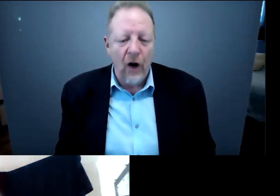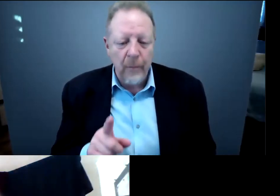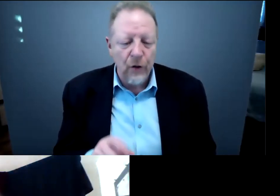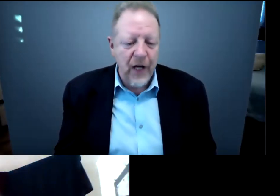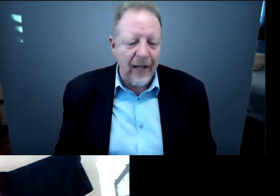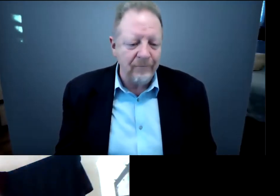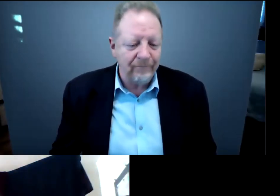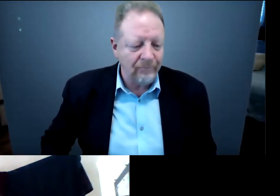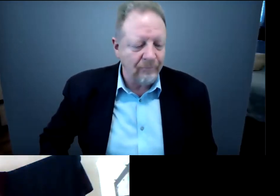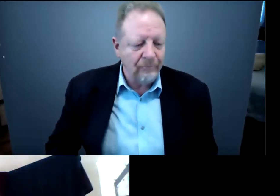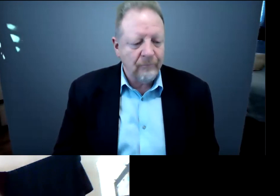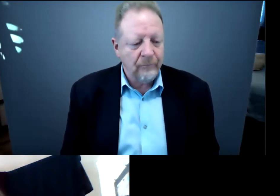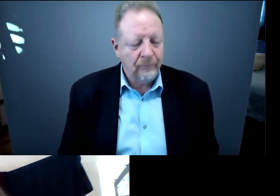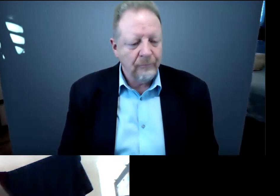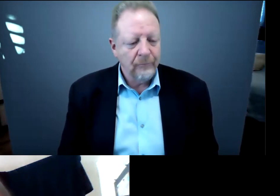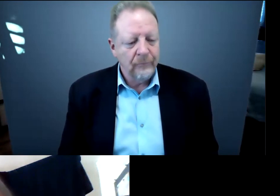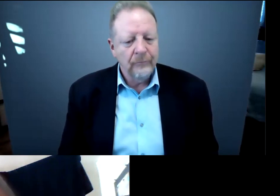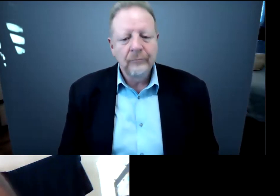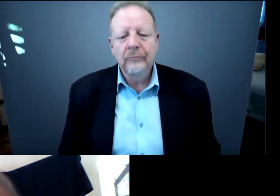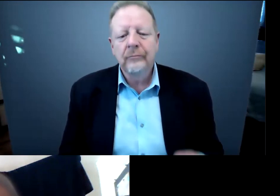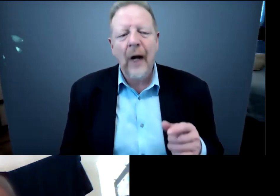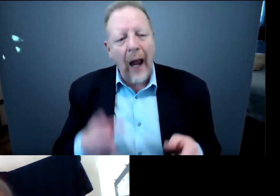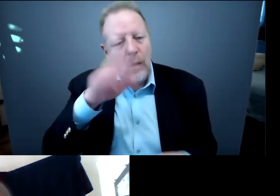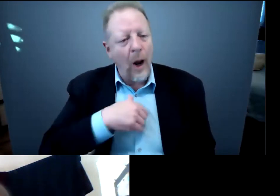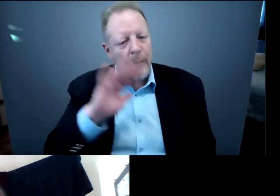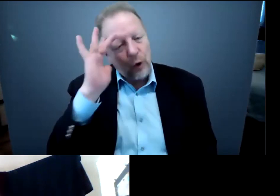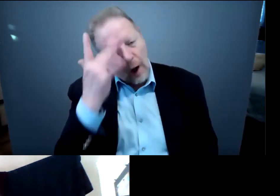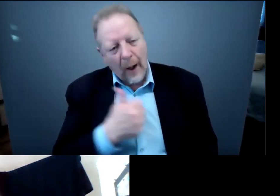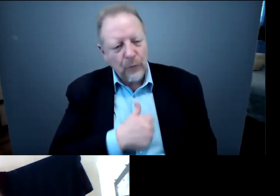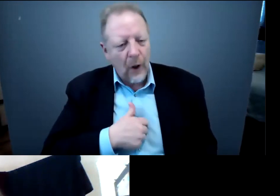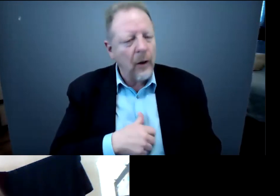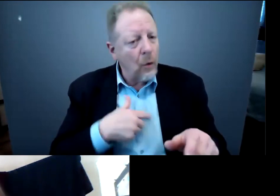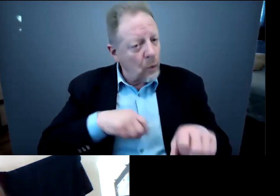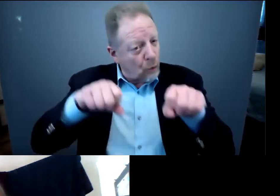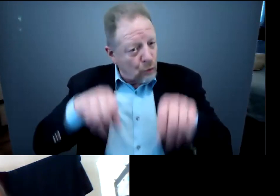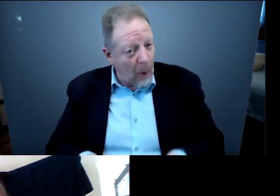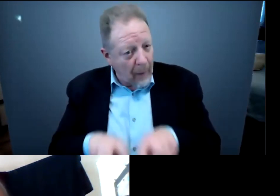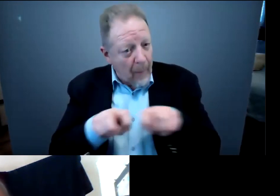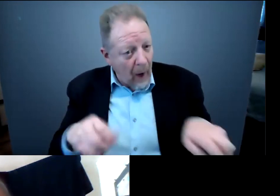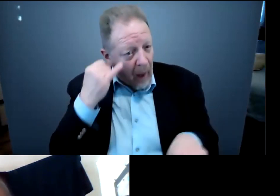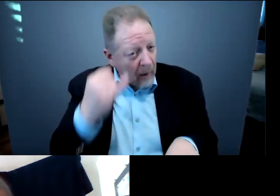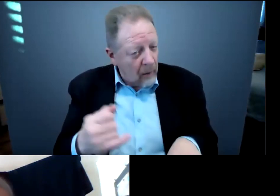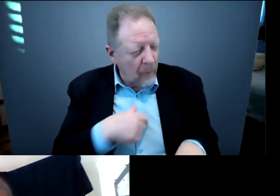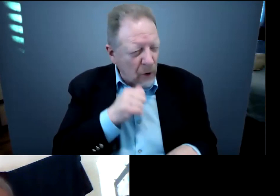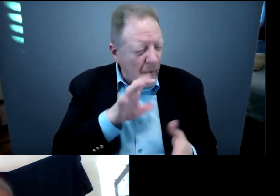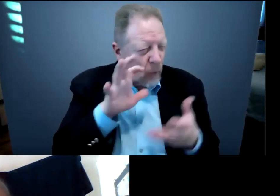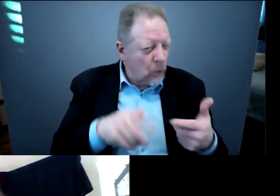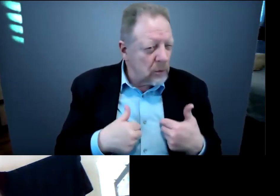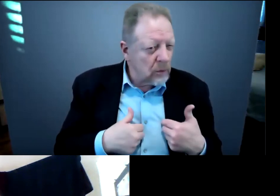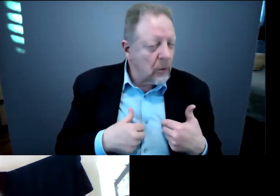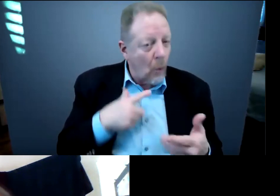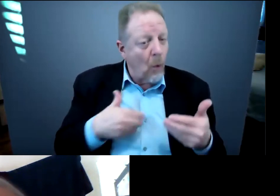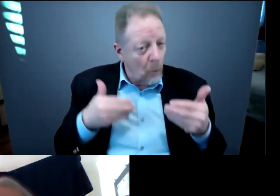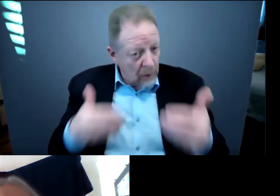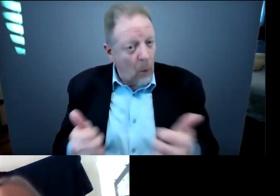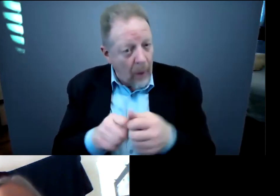Jan? You're on mute, Jan. I'm so troublesome. Are we dropping the panel idea? Or are we going to proceed with that